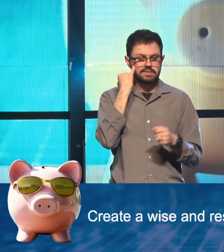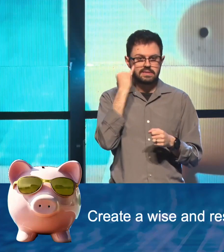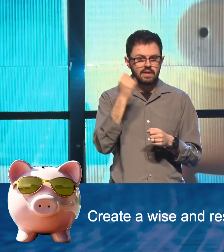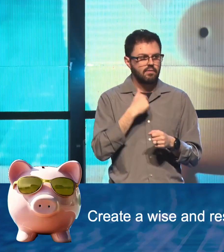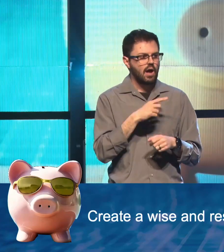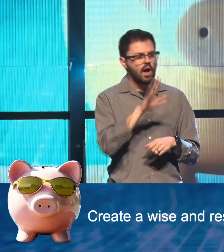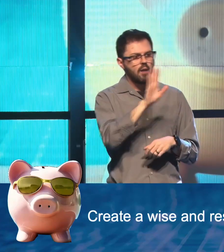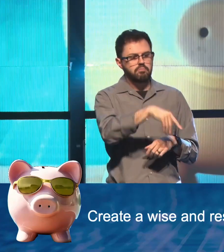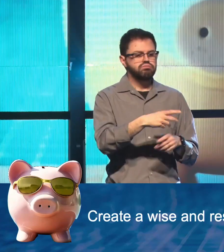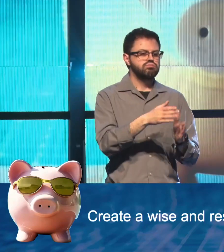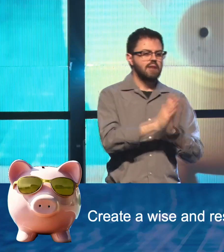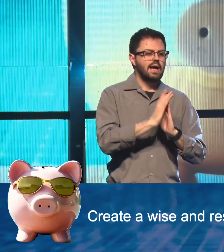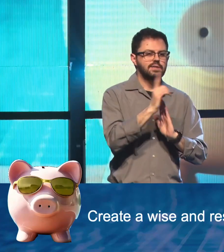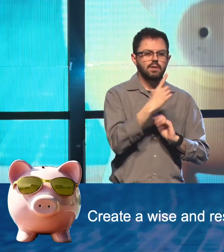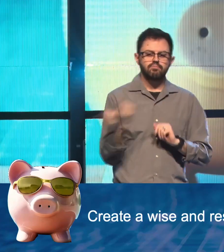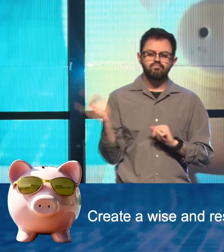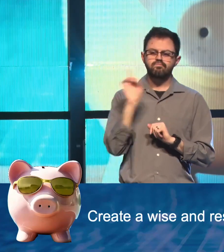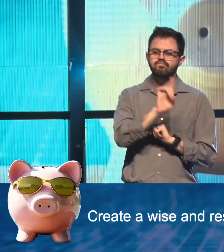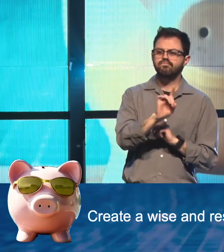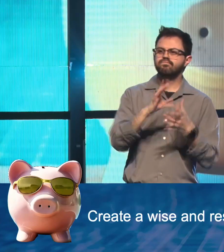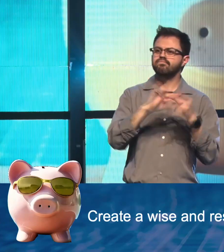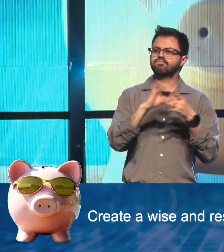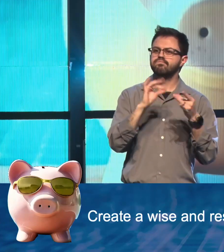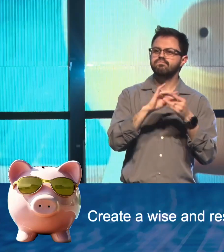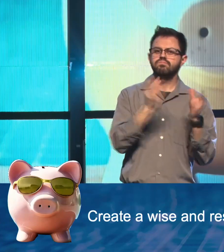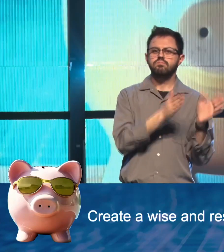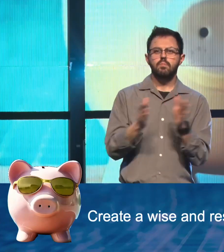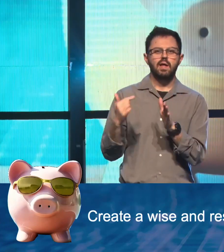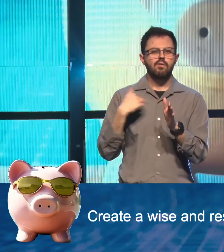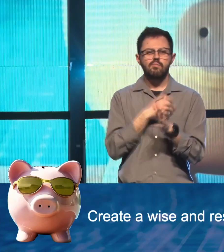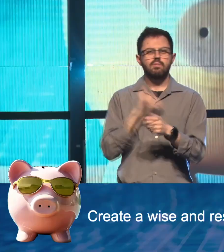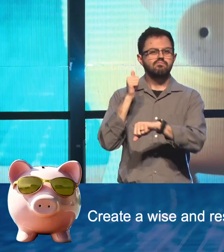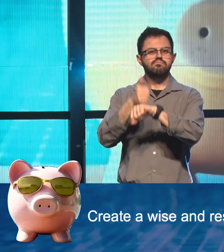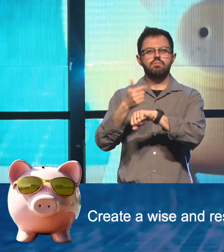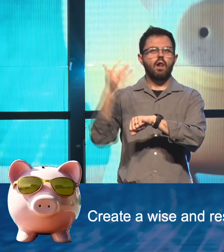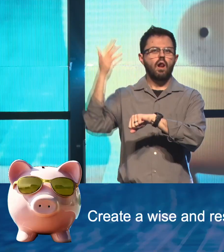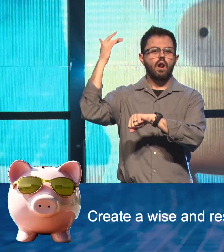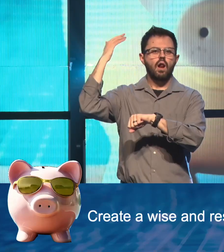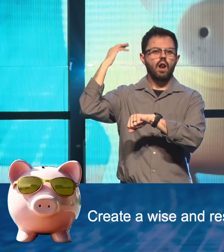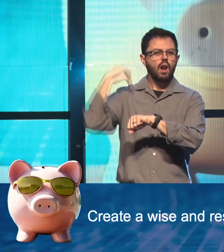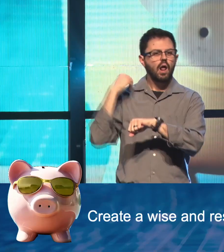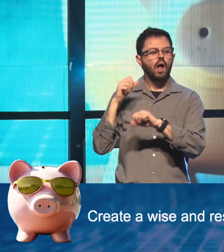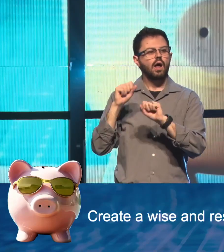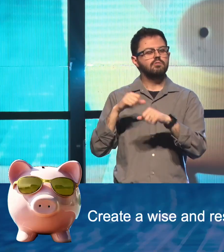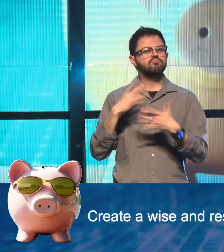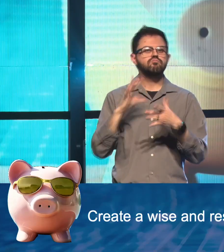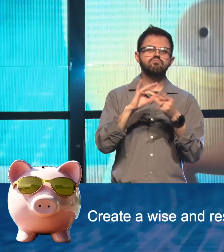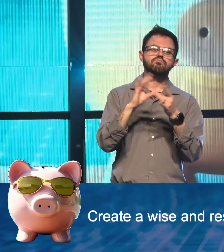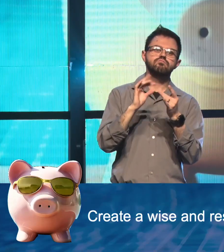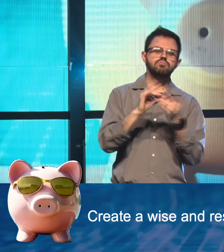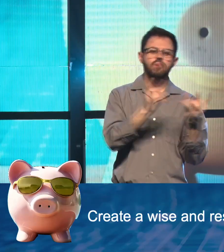now and you could say, yes, amen. Here's the plan that we put in place years ago. And here's what's happened in our lives. And you could,